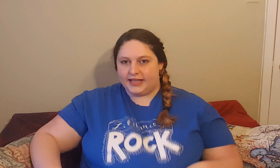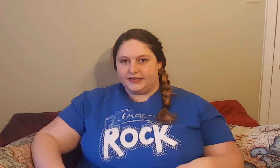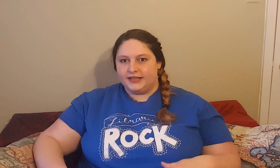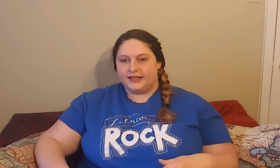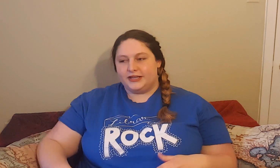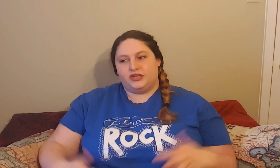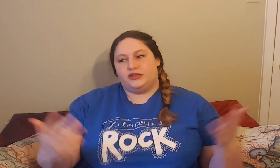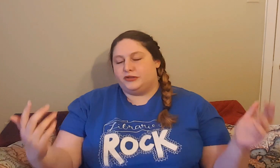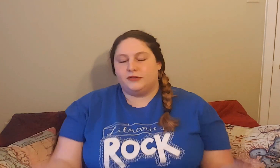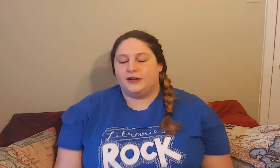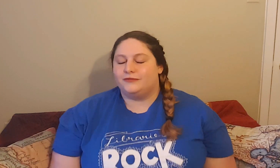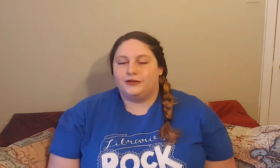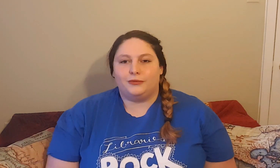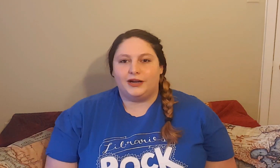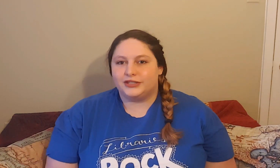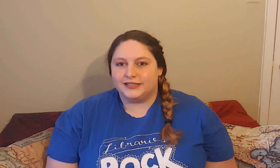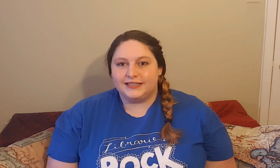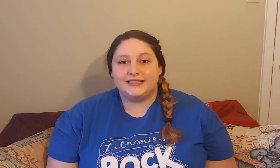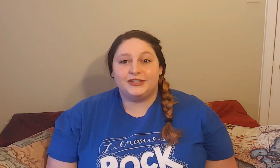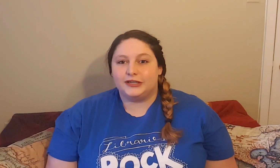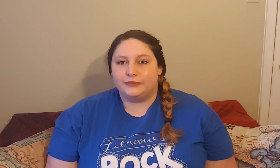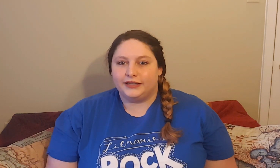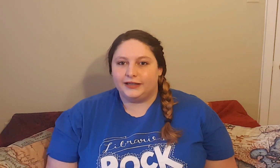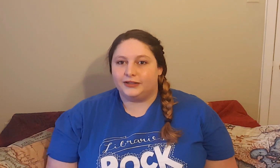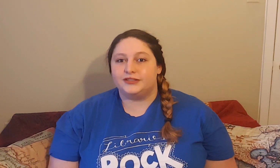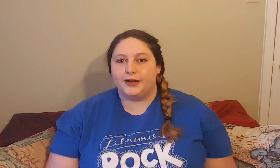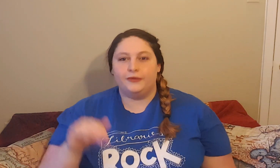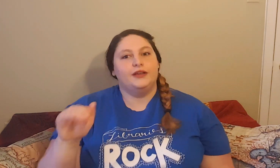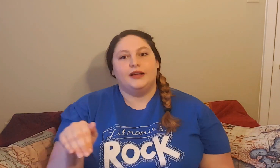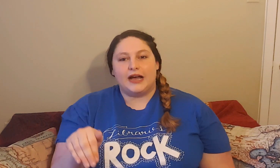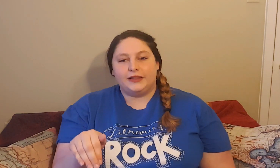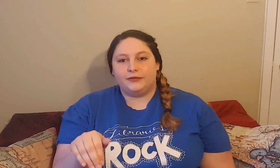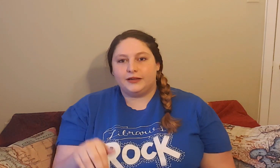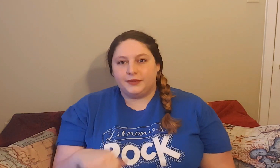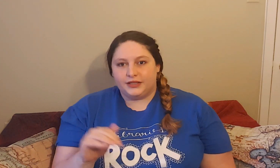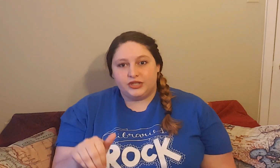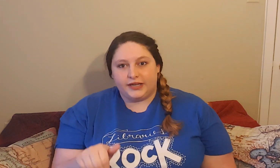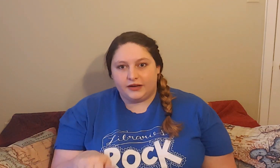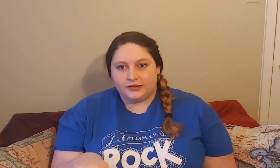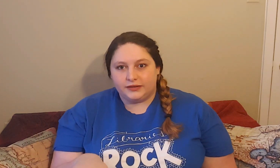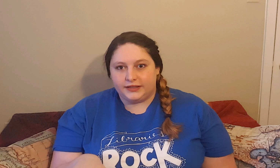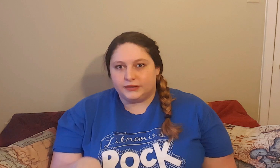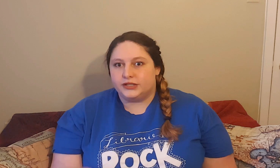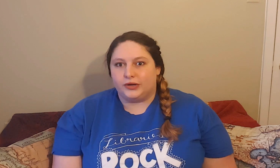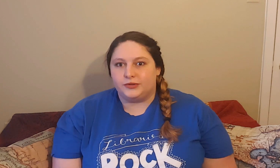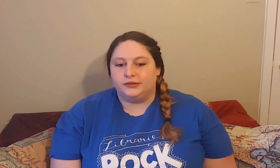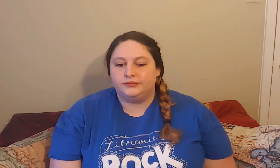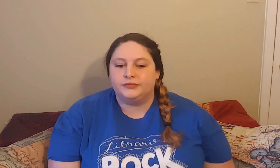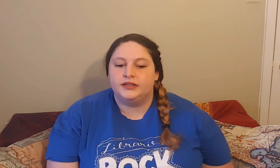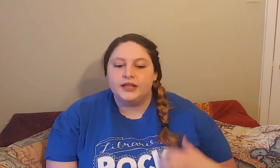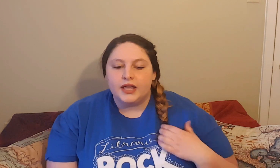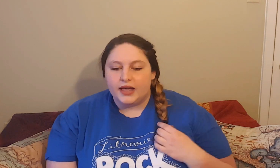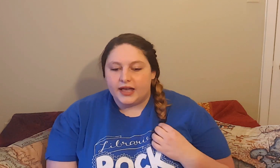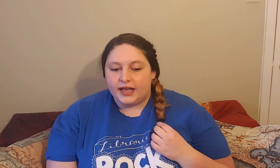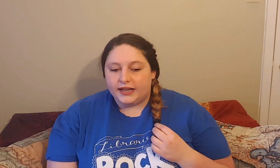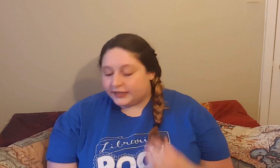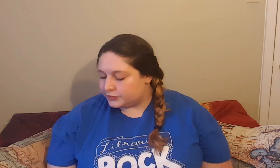And it's just also kind of fun to watch because he's teaching a beginner. So highly recommend, check out the link in the description. Next we're going to